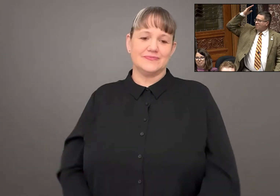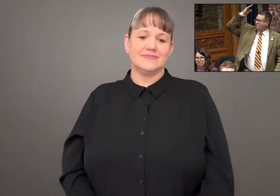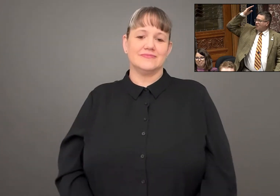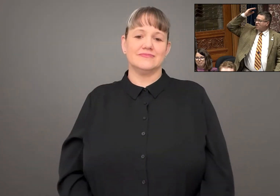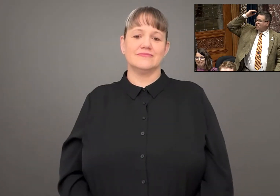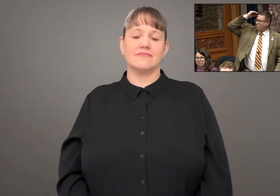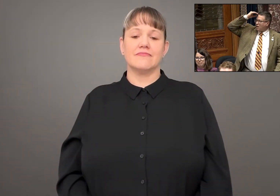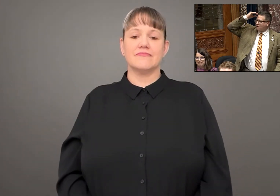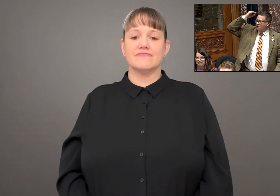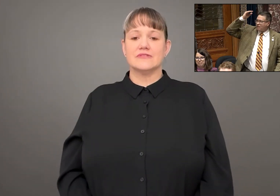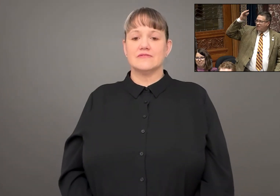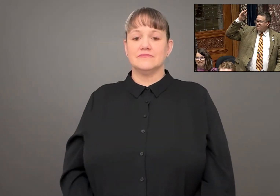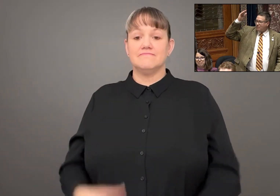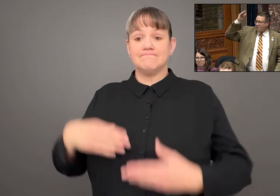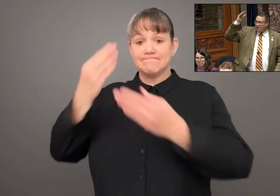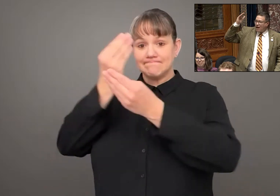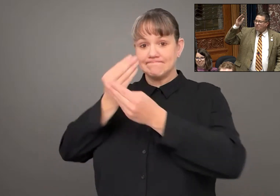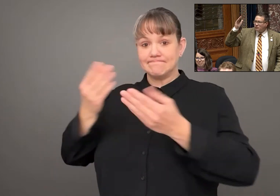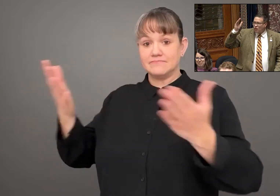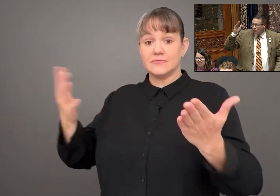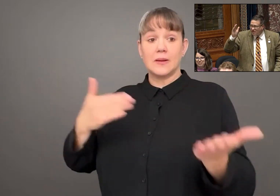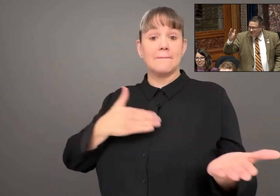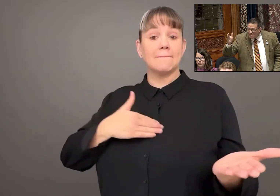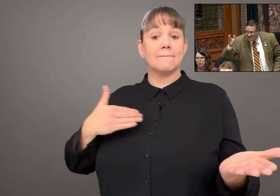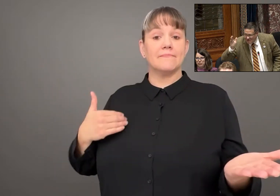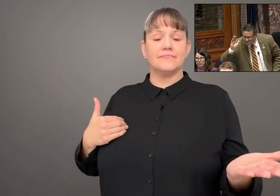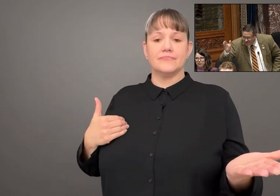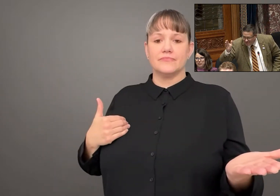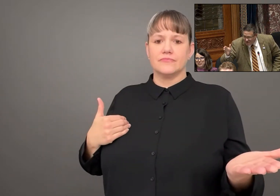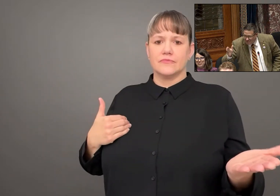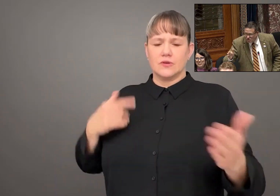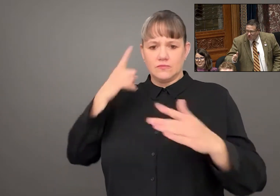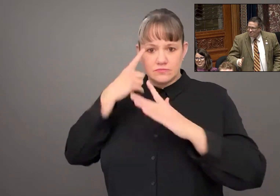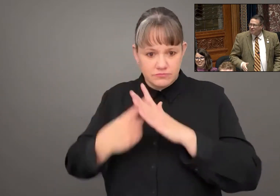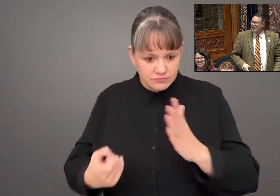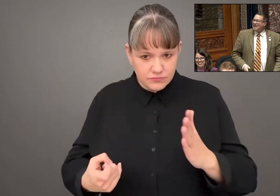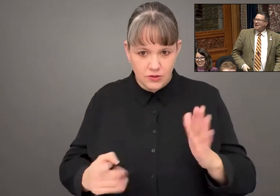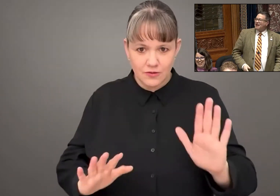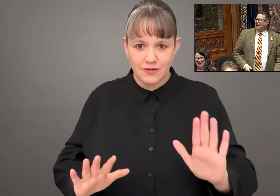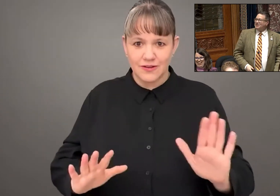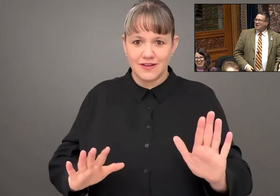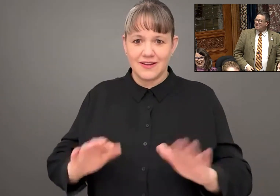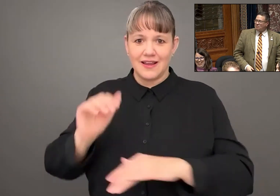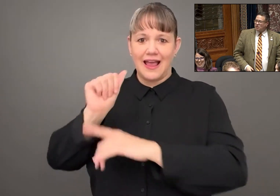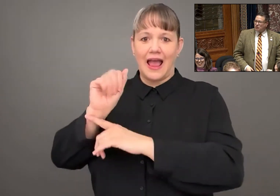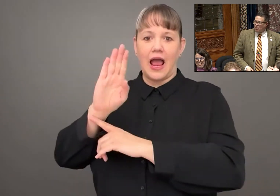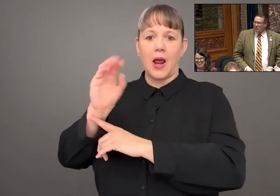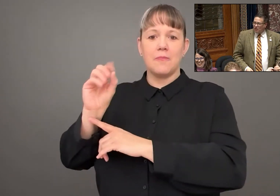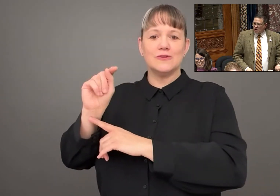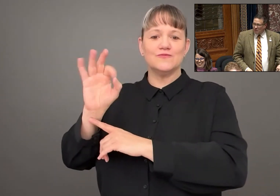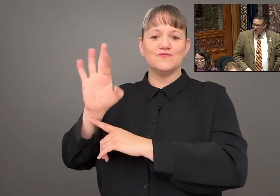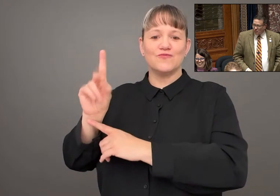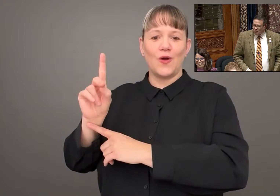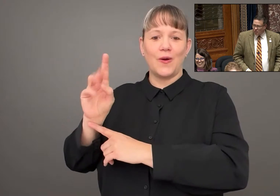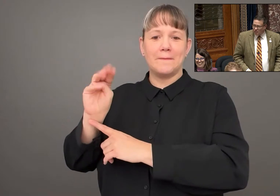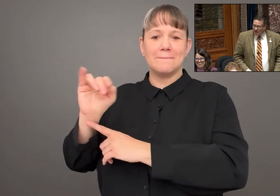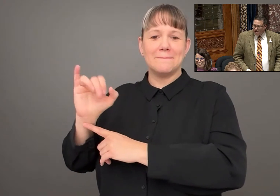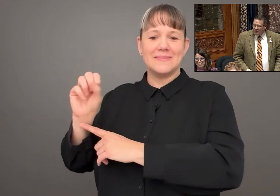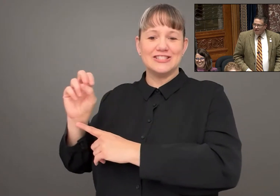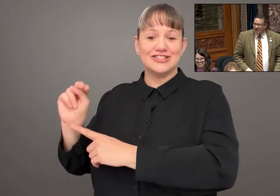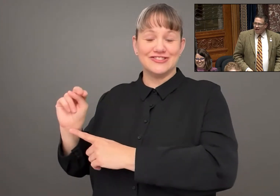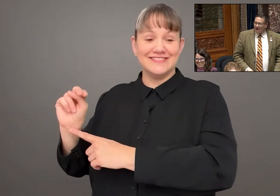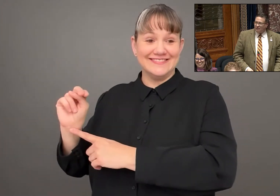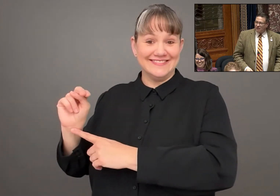oh, my mind has gone blank, Abbotsford Mission, and wish her all the very best for her